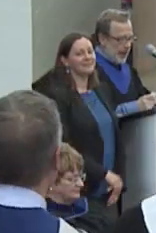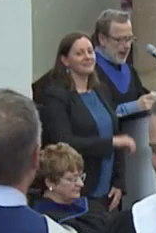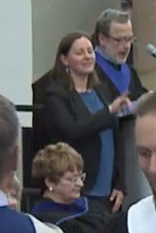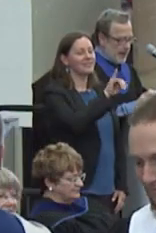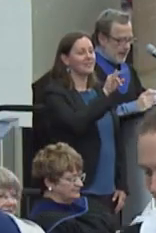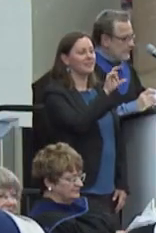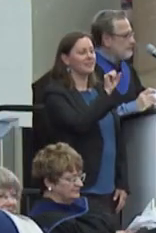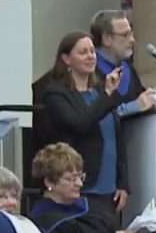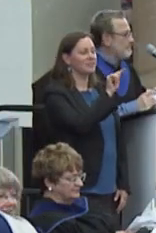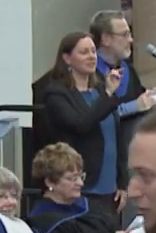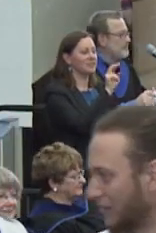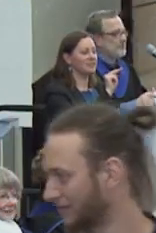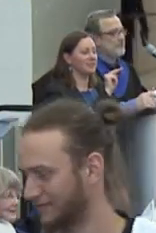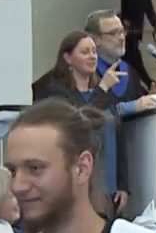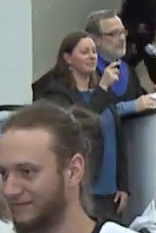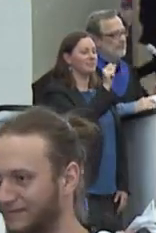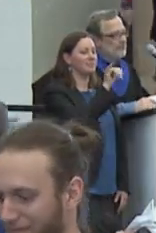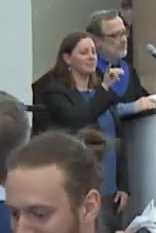Justin Payne.